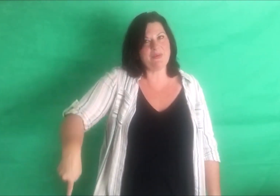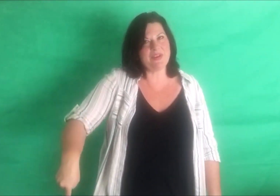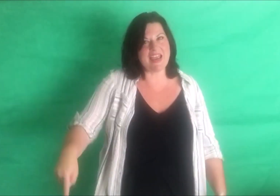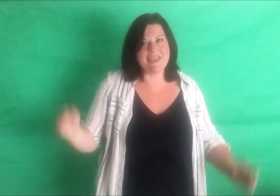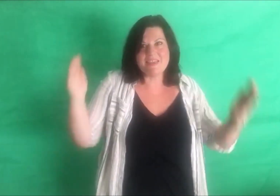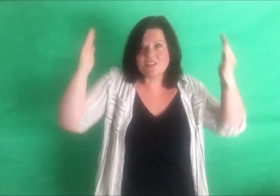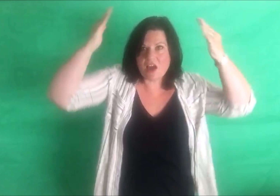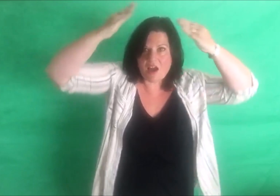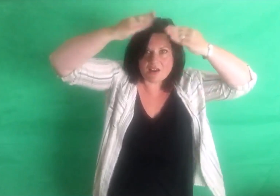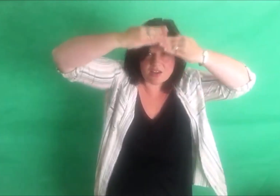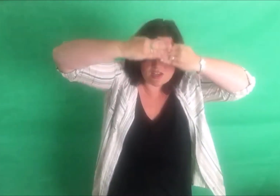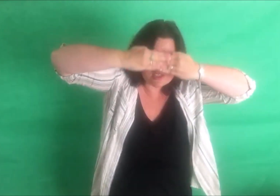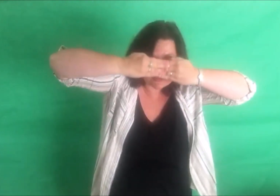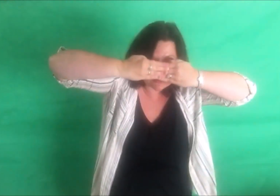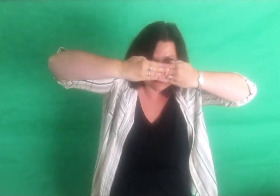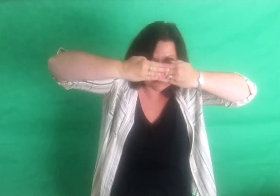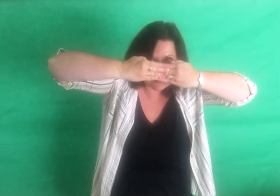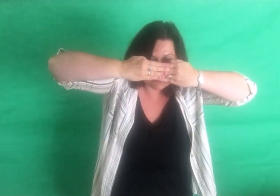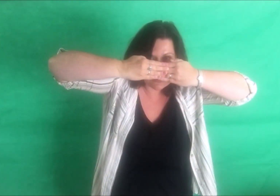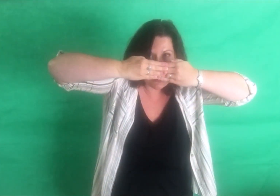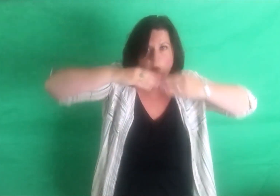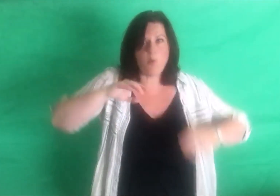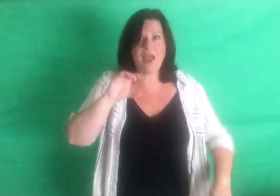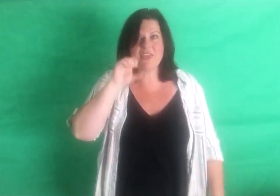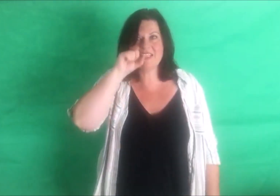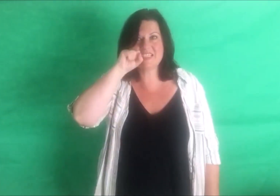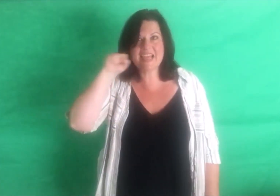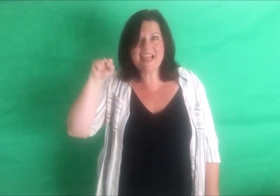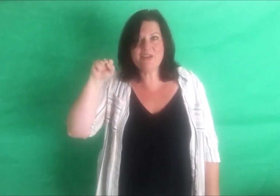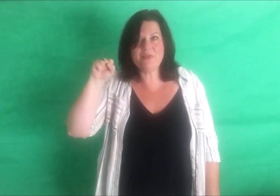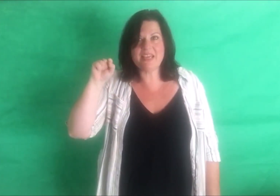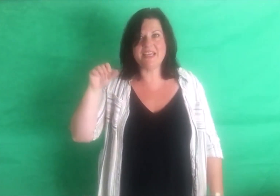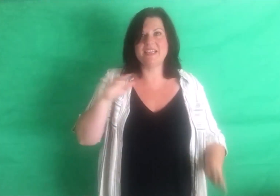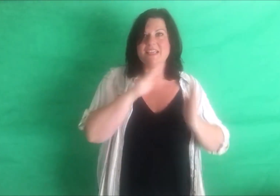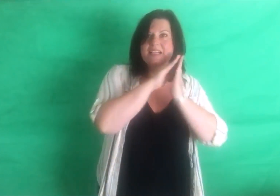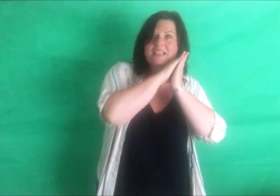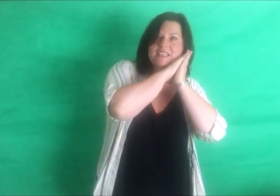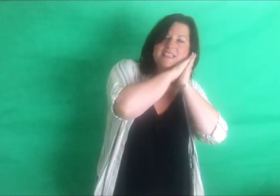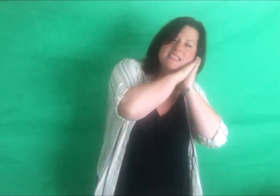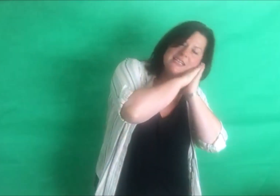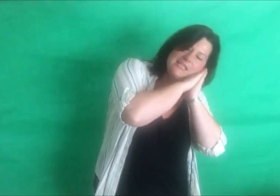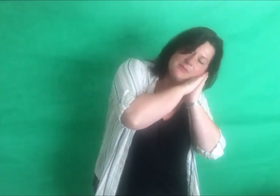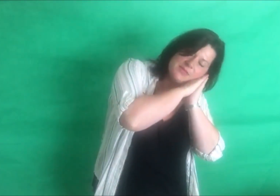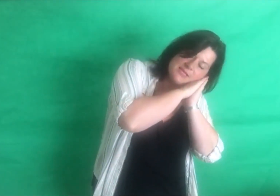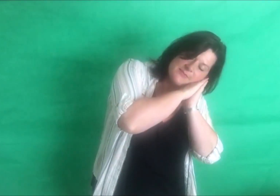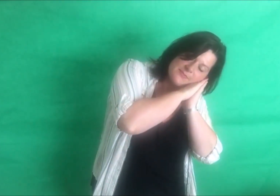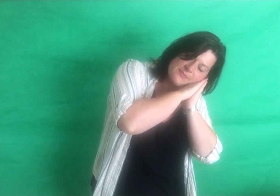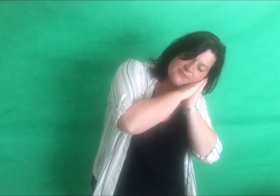down in the darkness where the celery sleeps.